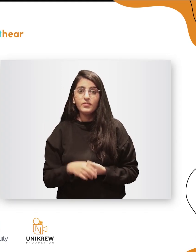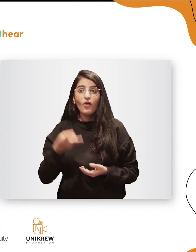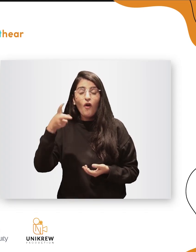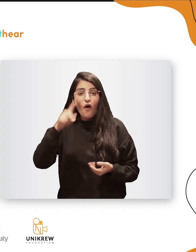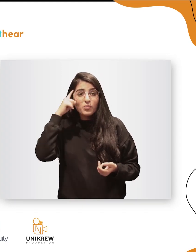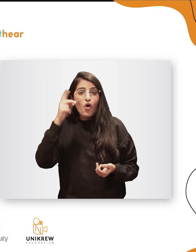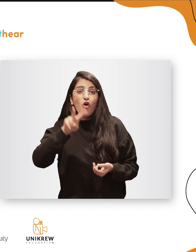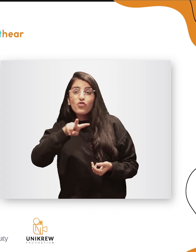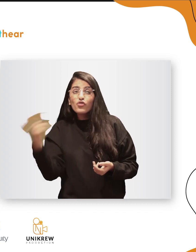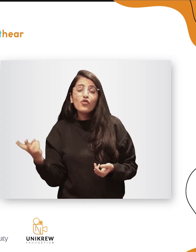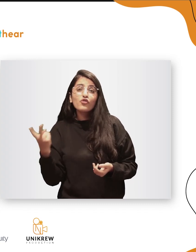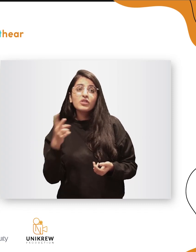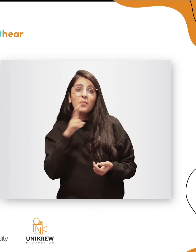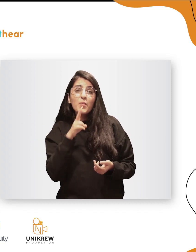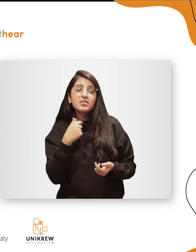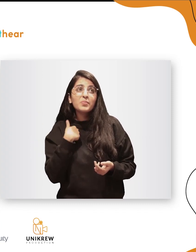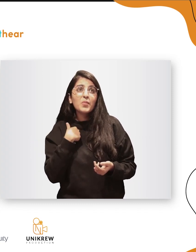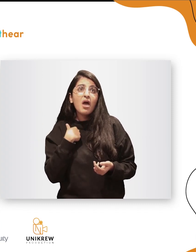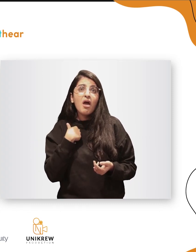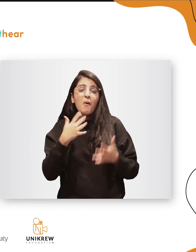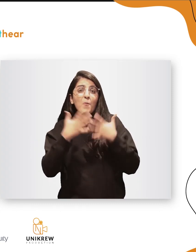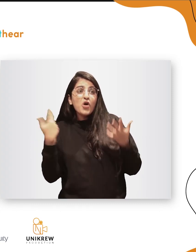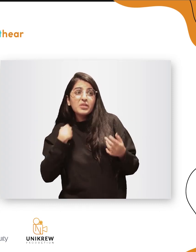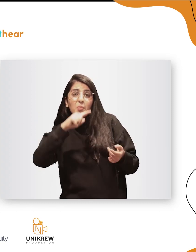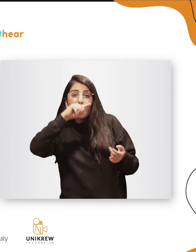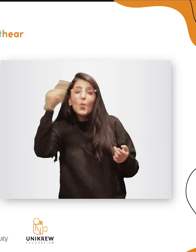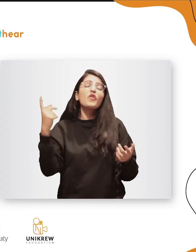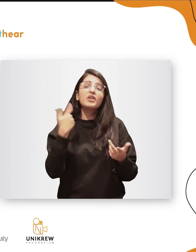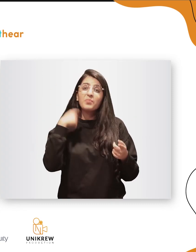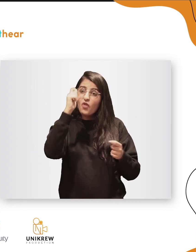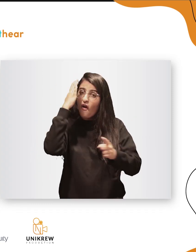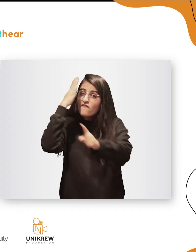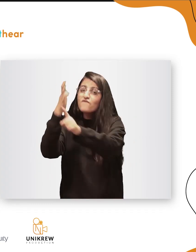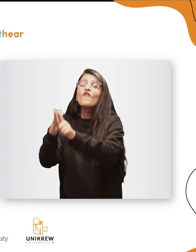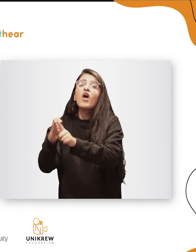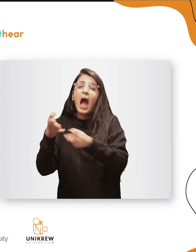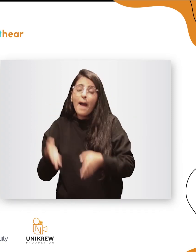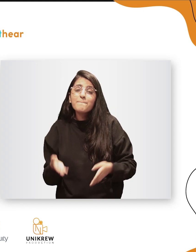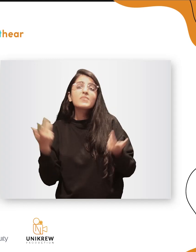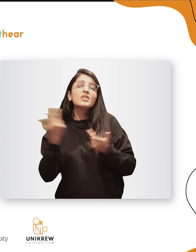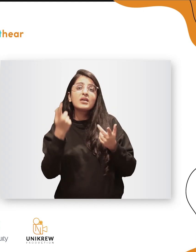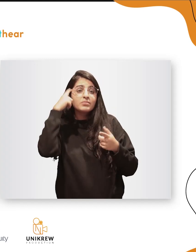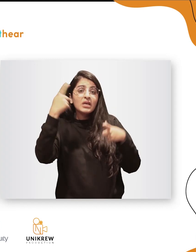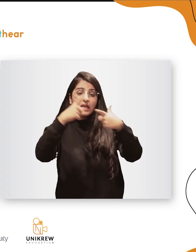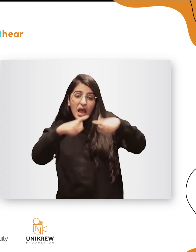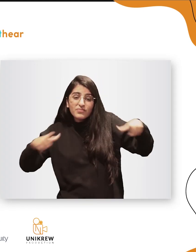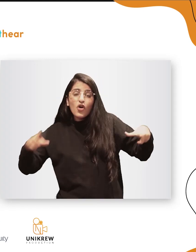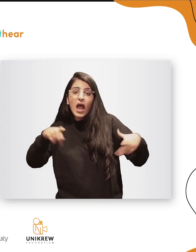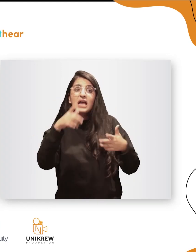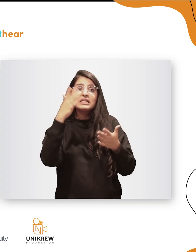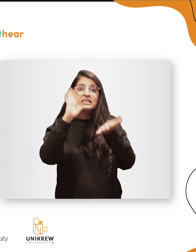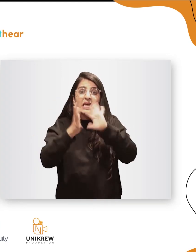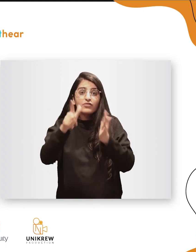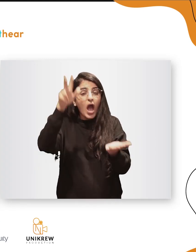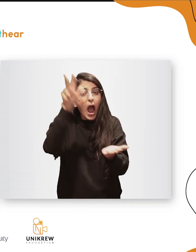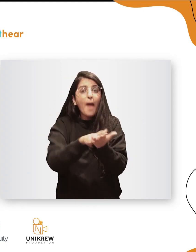In Sindh, one of the other things that we're proud of, that we've been working on, is a unified sign